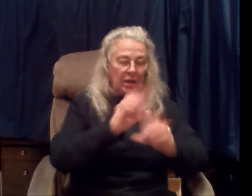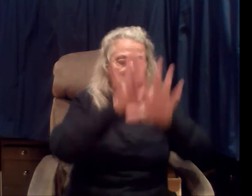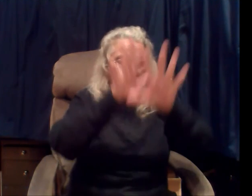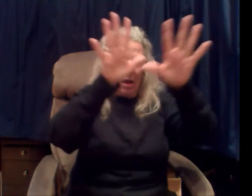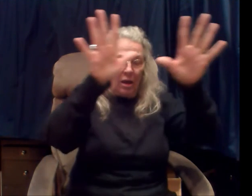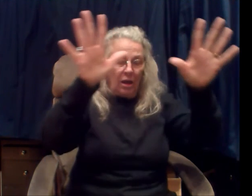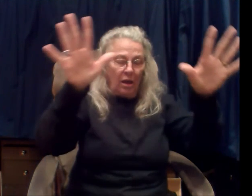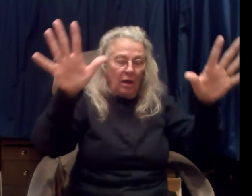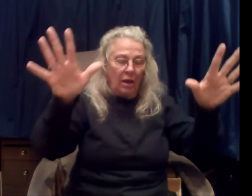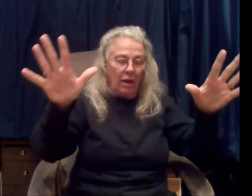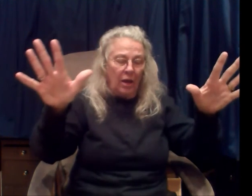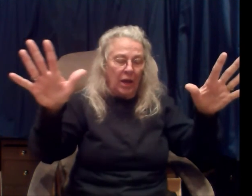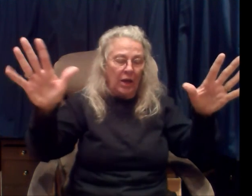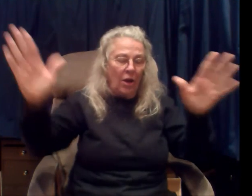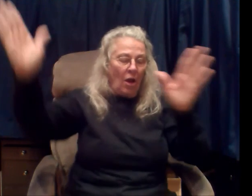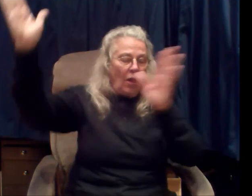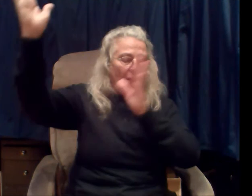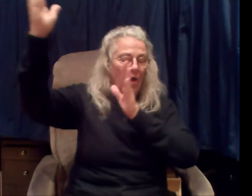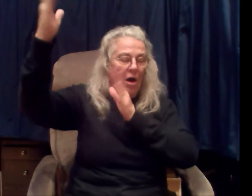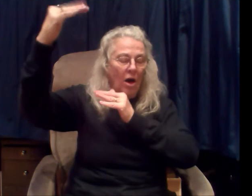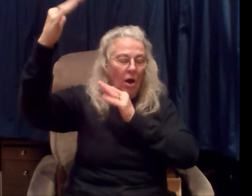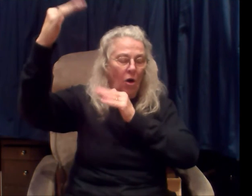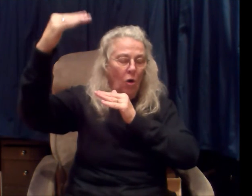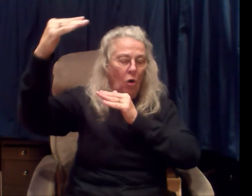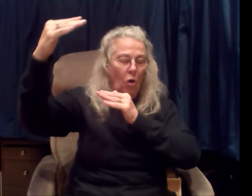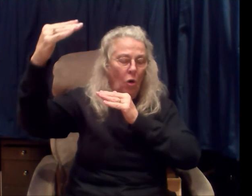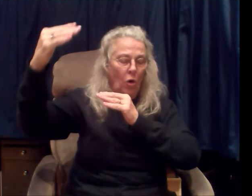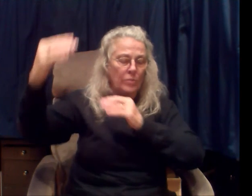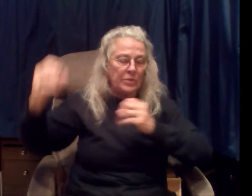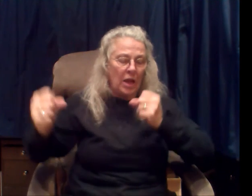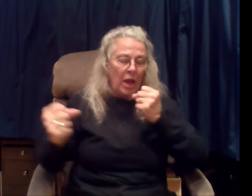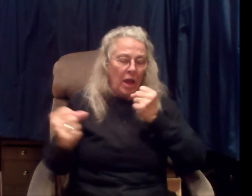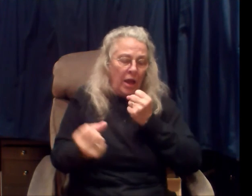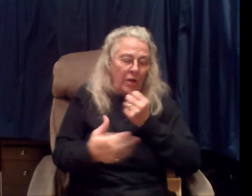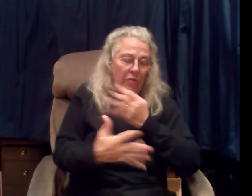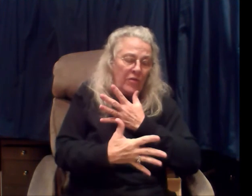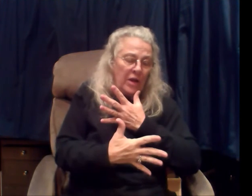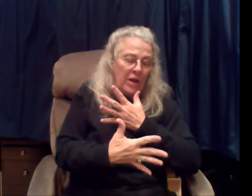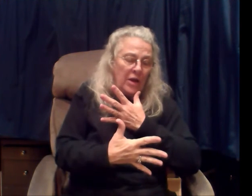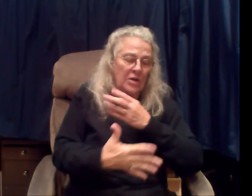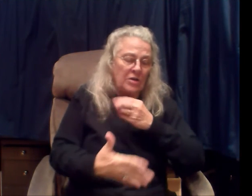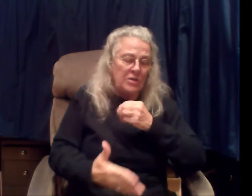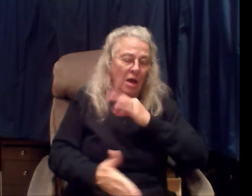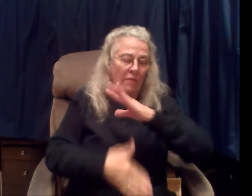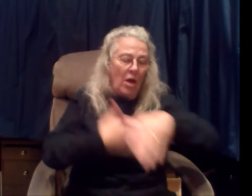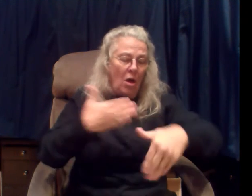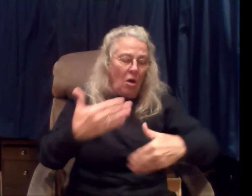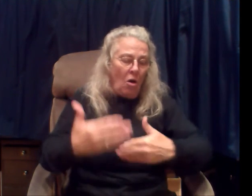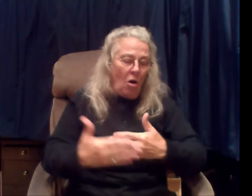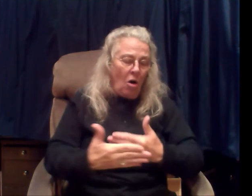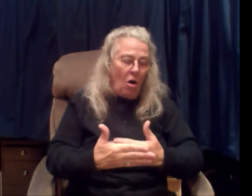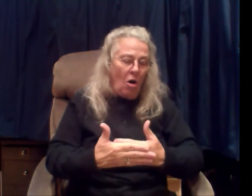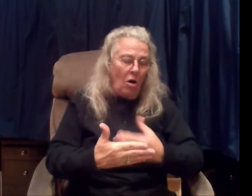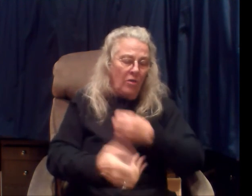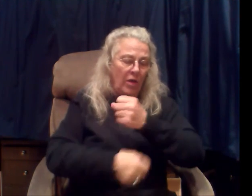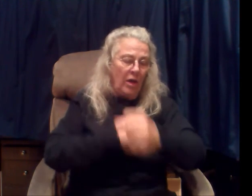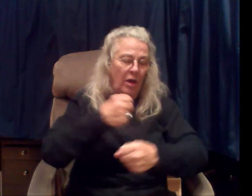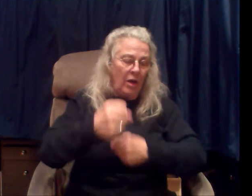everlasting light. The hopes and fears of all